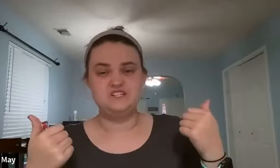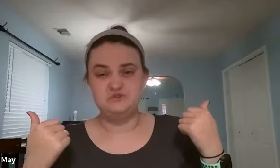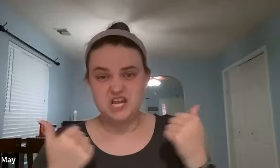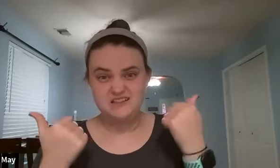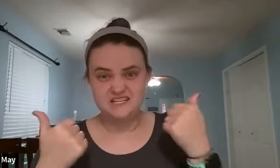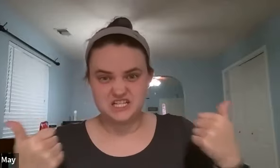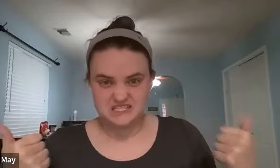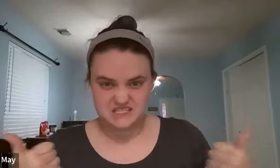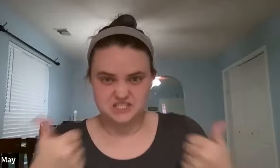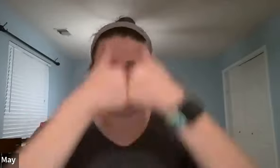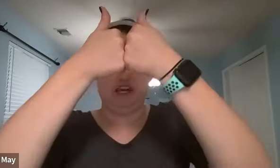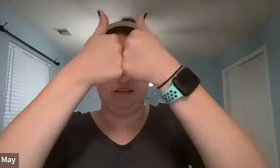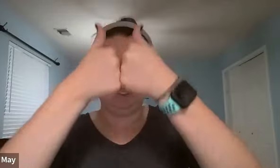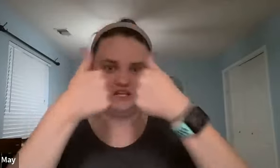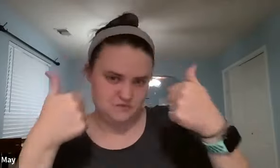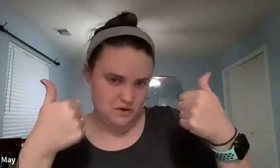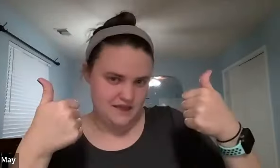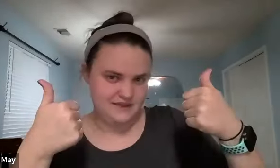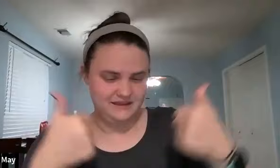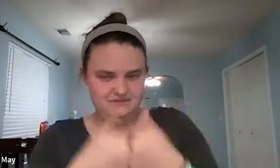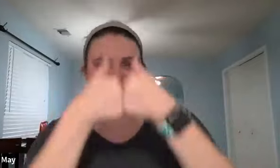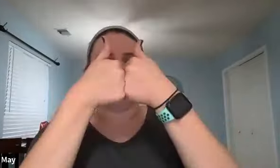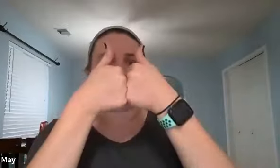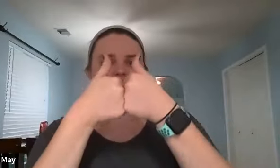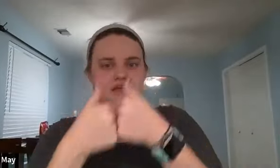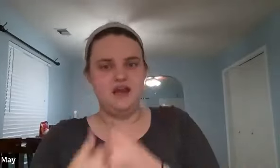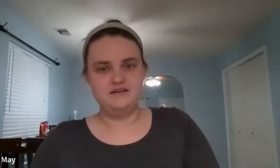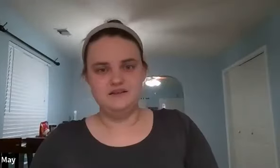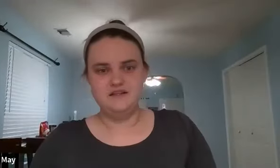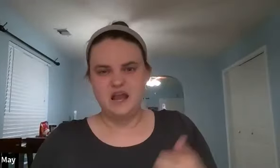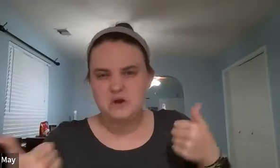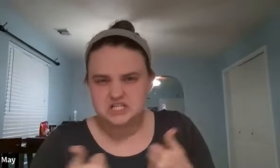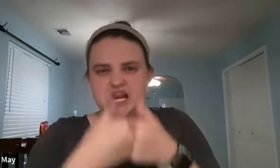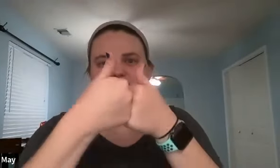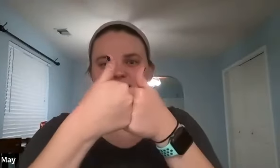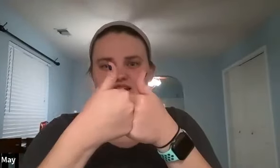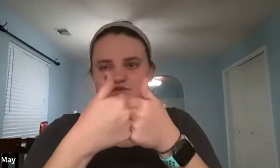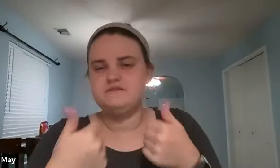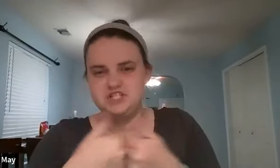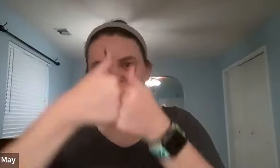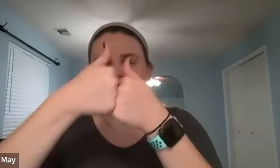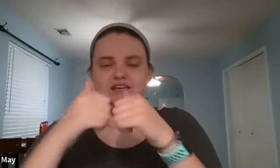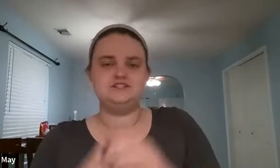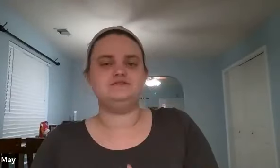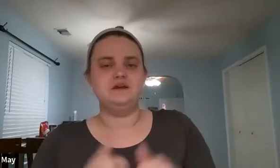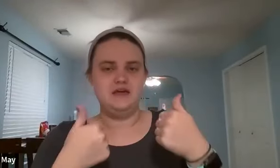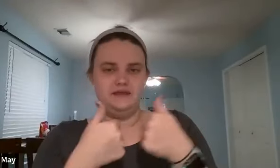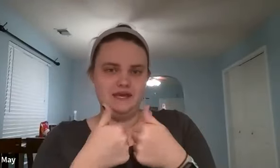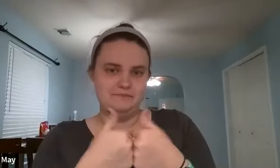to challenge, it's challenge. Like it's one like big, yeah. Like I want to challenge. We have a challenge, then game.